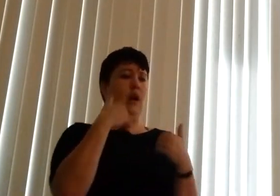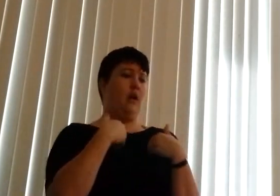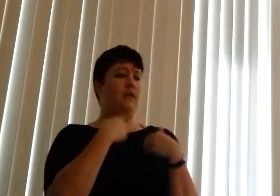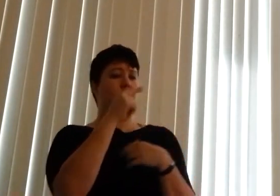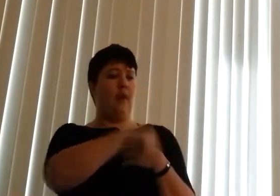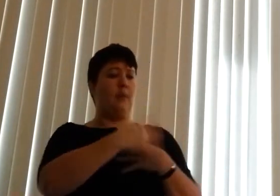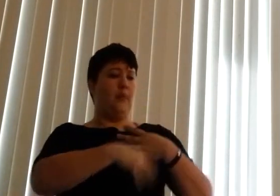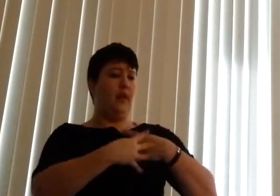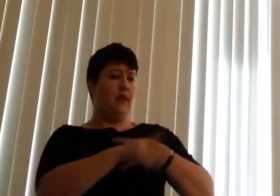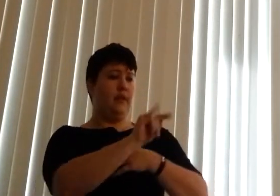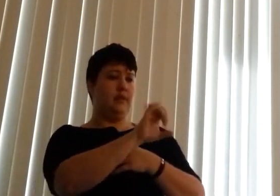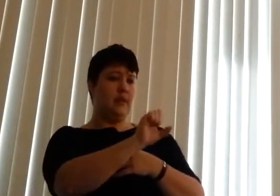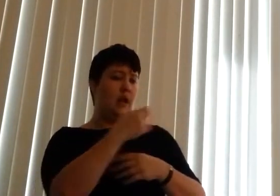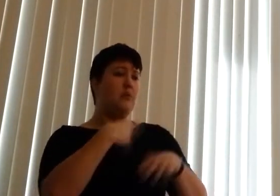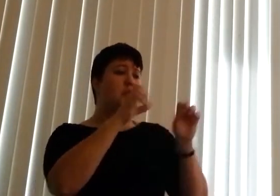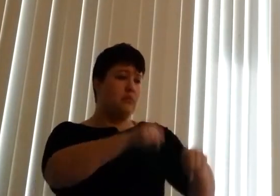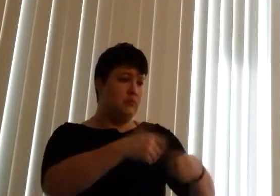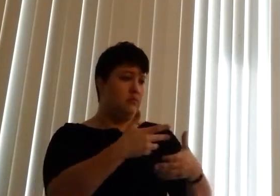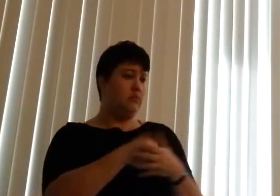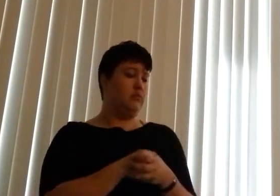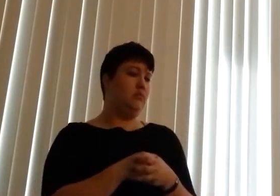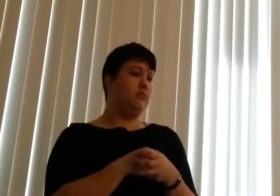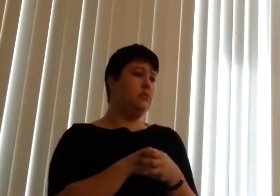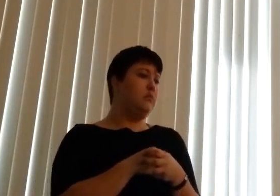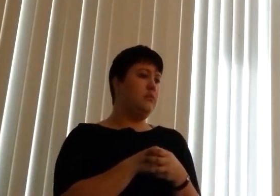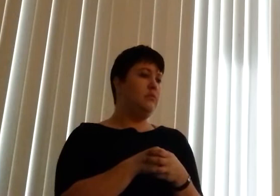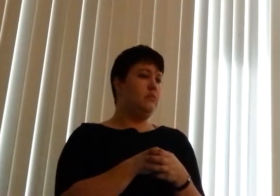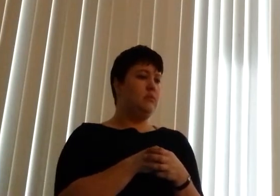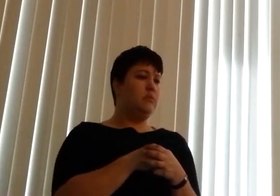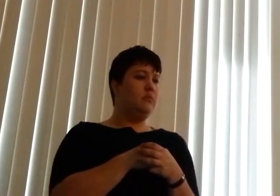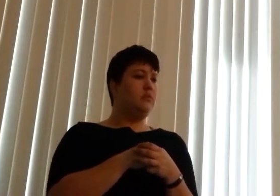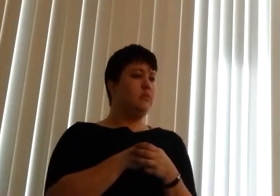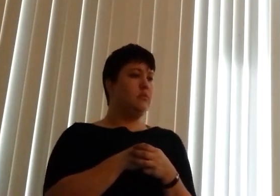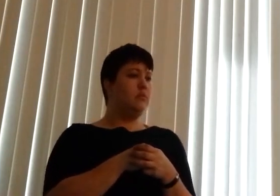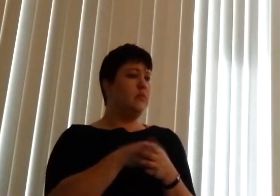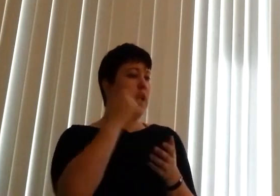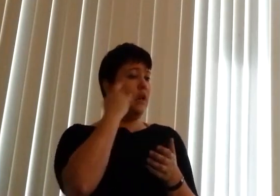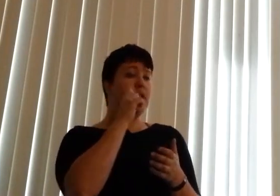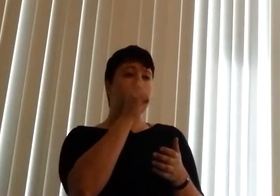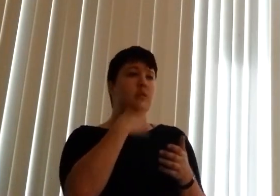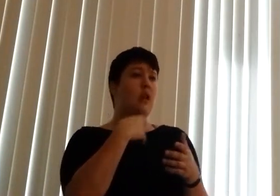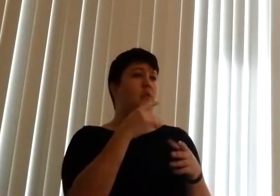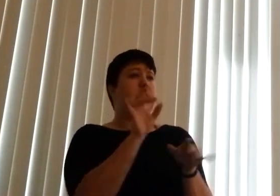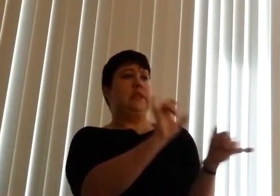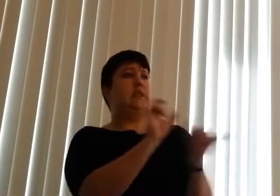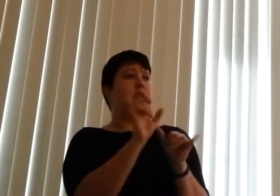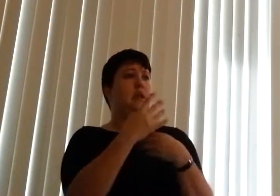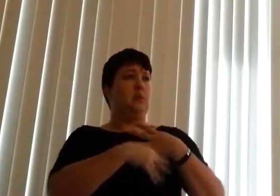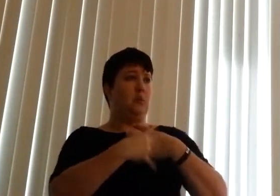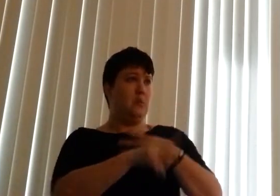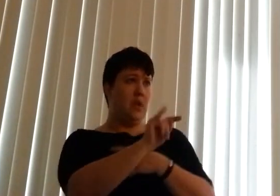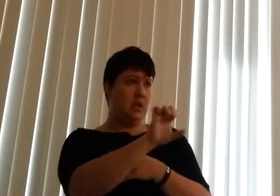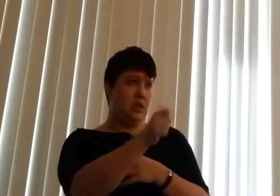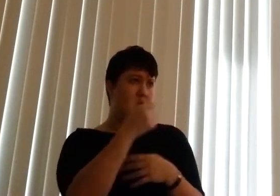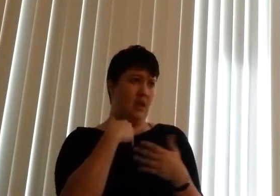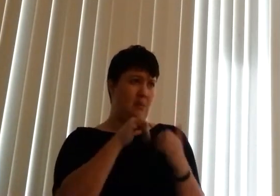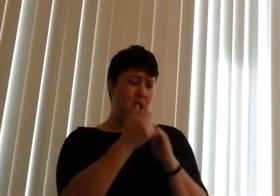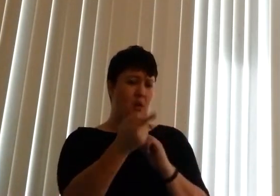disrespectful to privilege someone on the basis of blood type, as in the case that I presented.